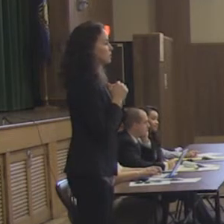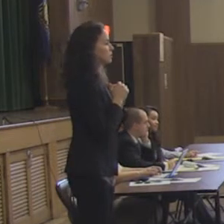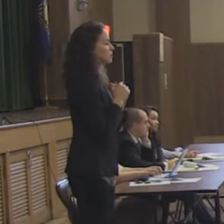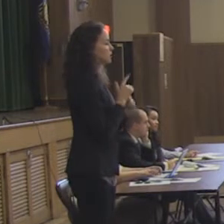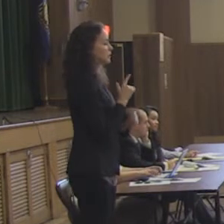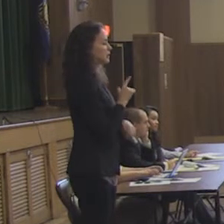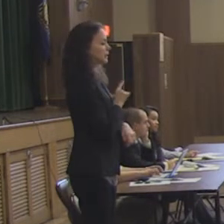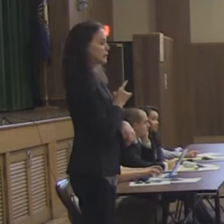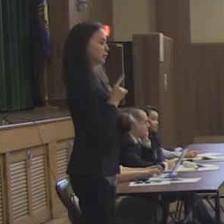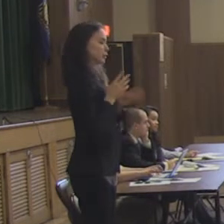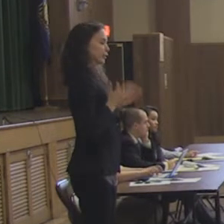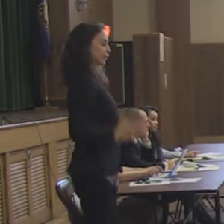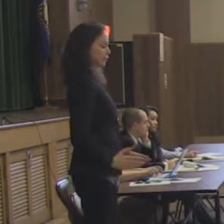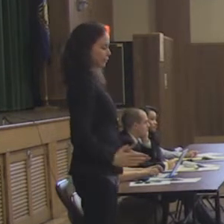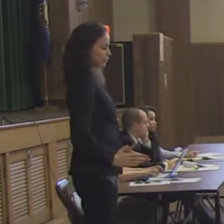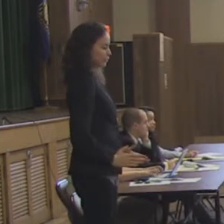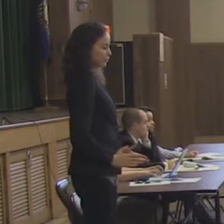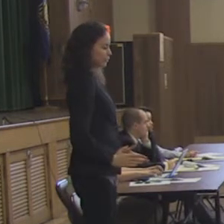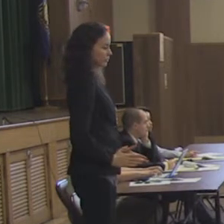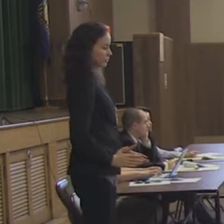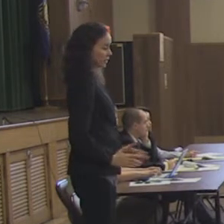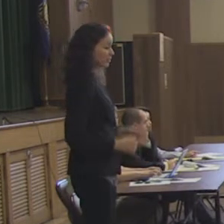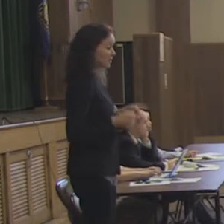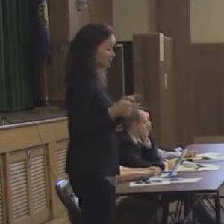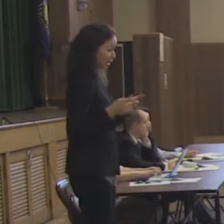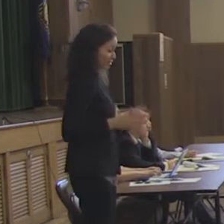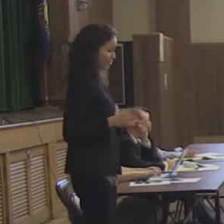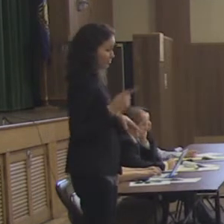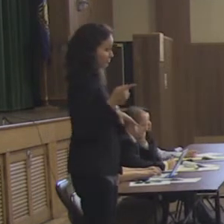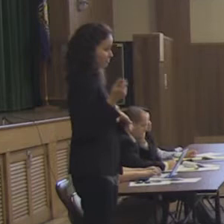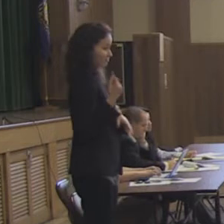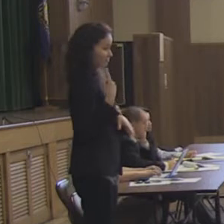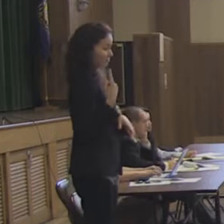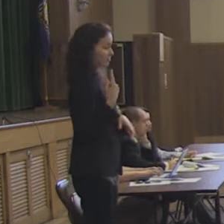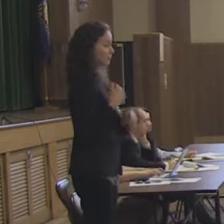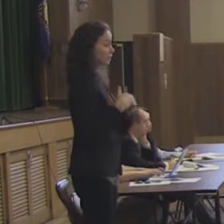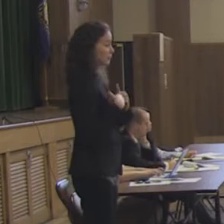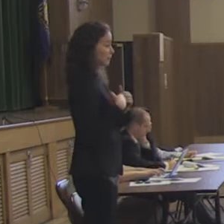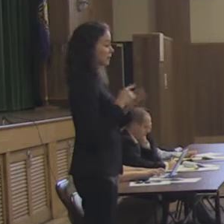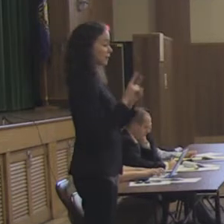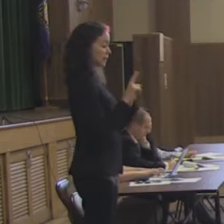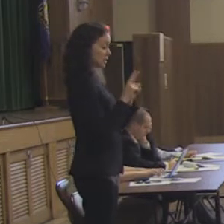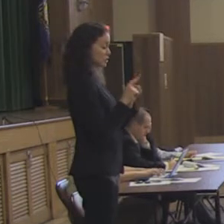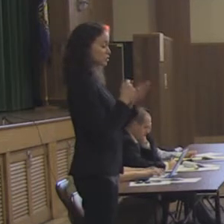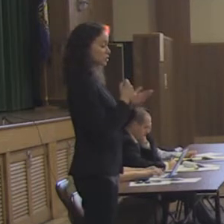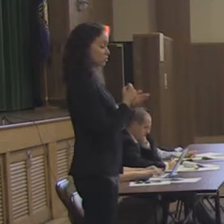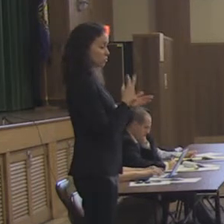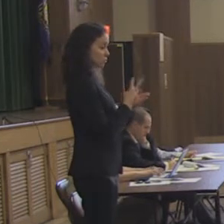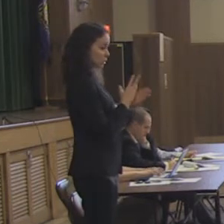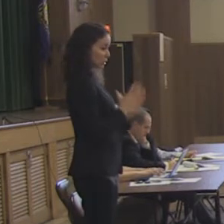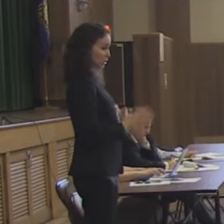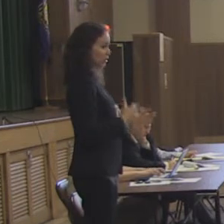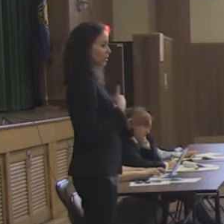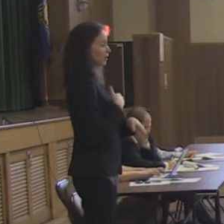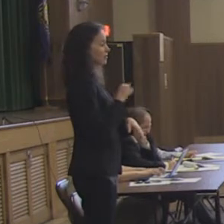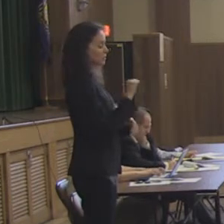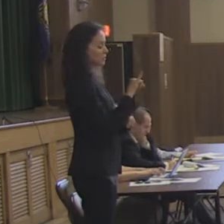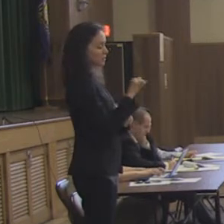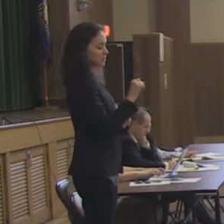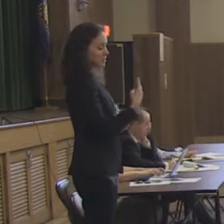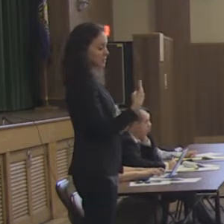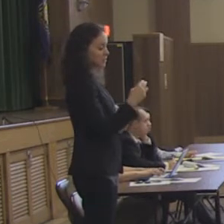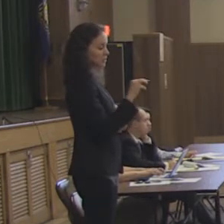legislators and even managers don't. I'm a licensed social worker. My name is Tish Meyer. I'm a licensed social